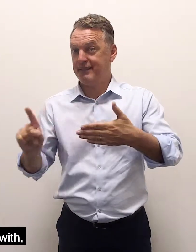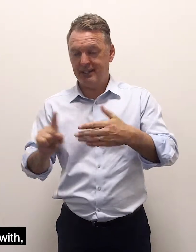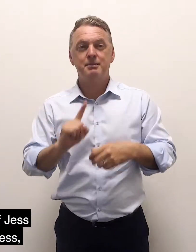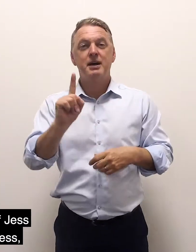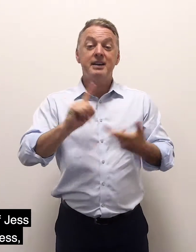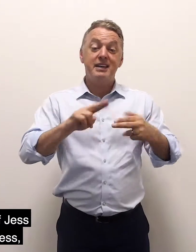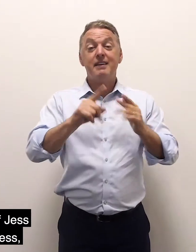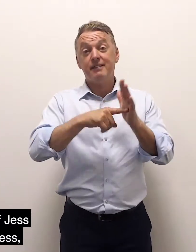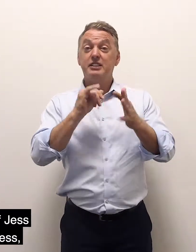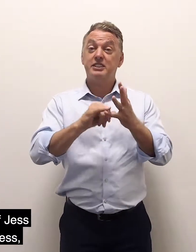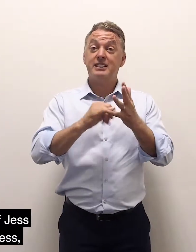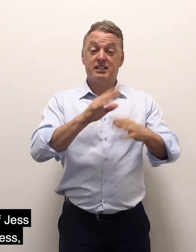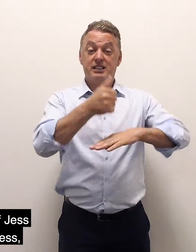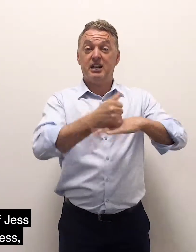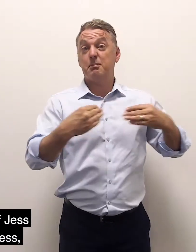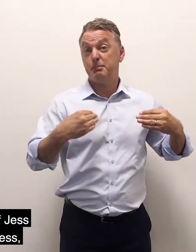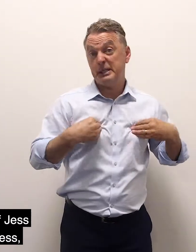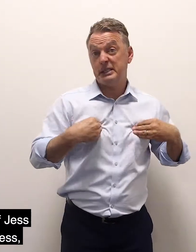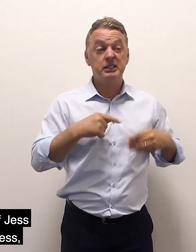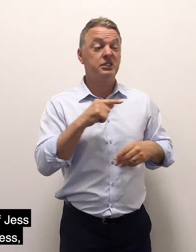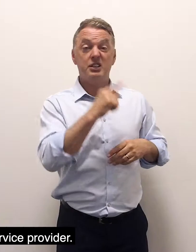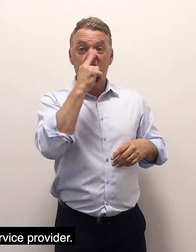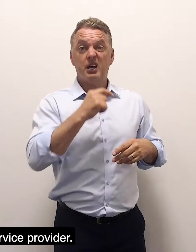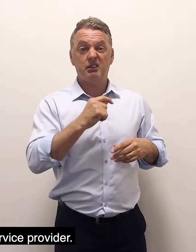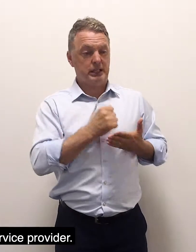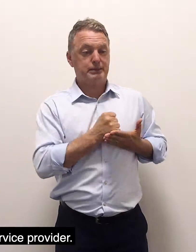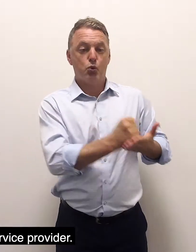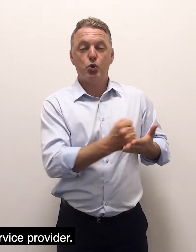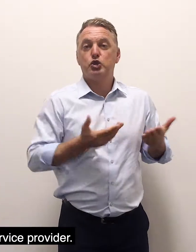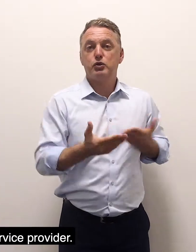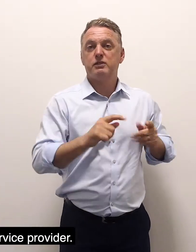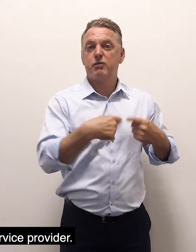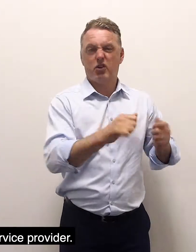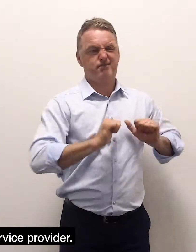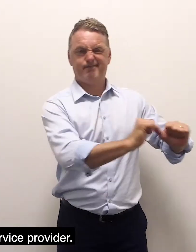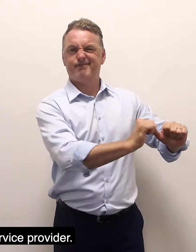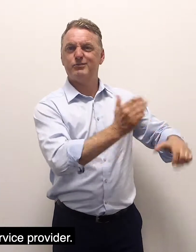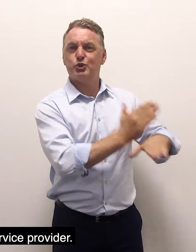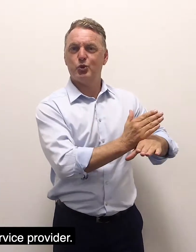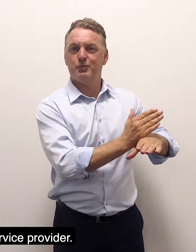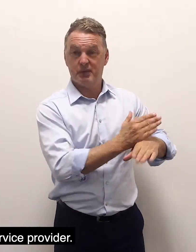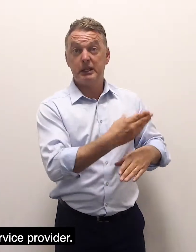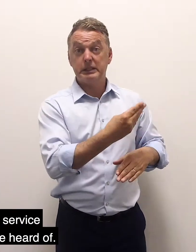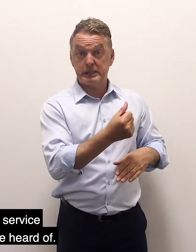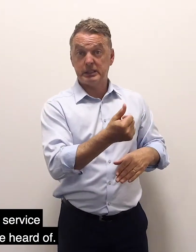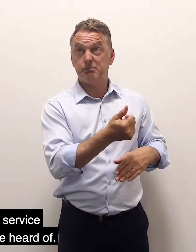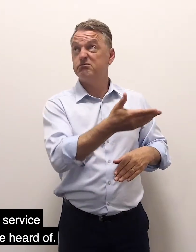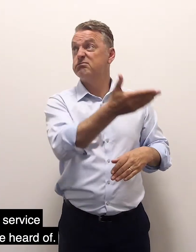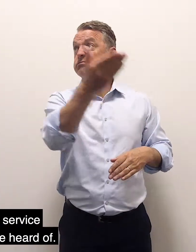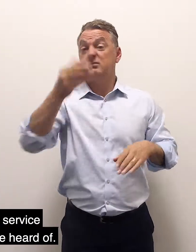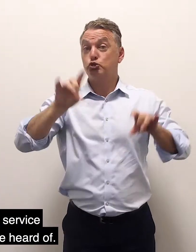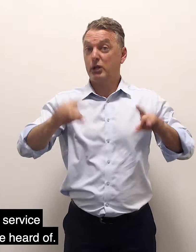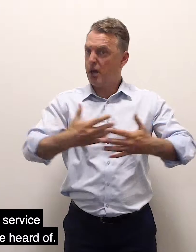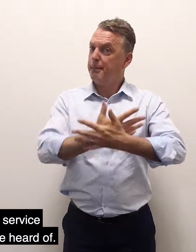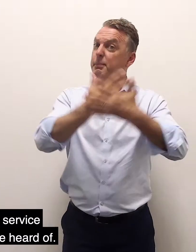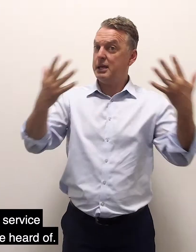her with. But for example, if Jess set up her business, she could be a support service provider. So there's some